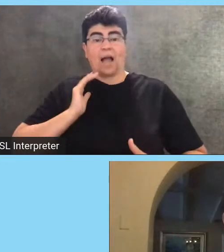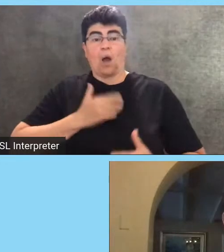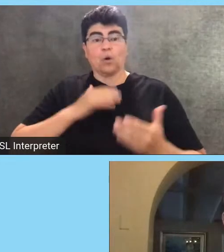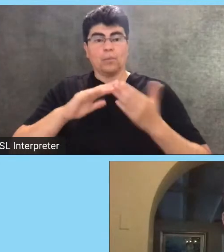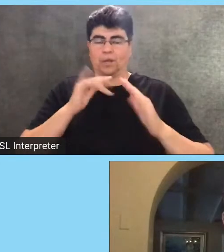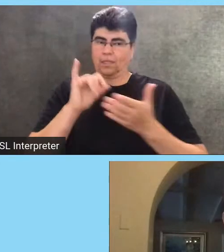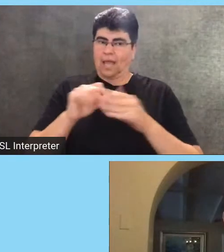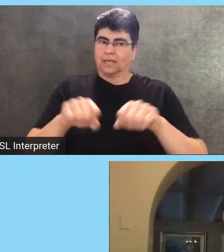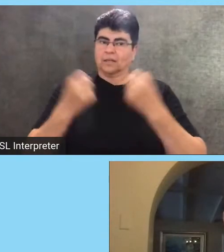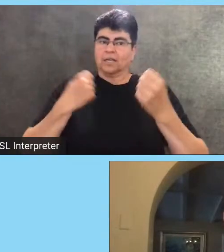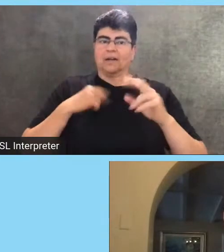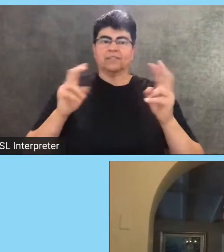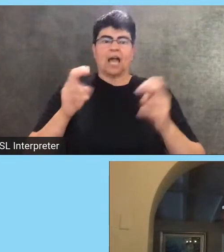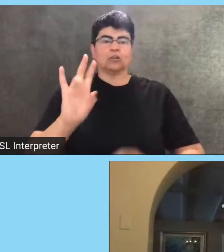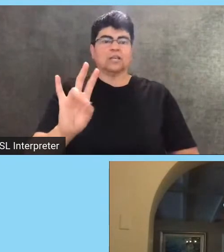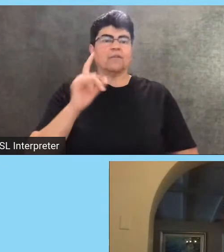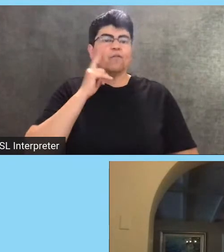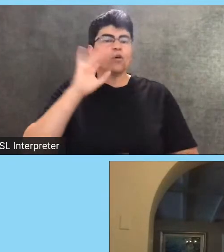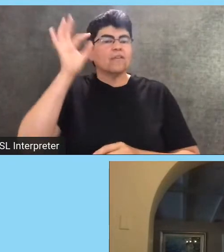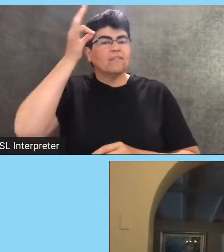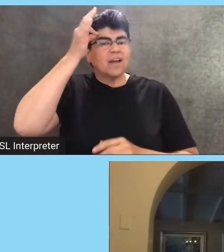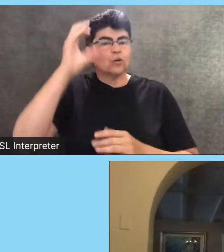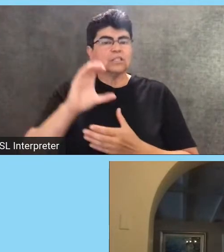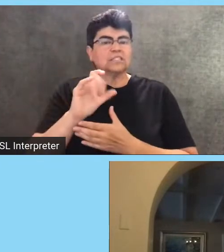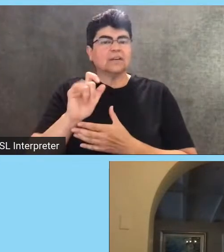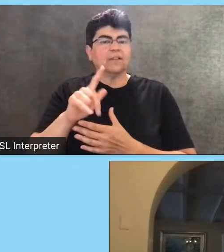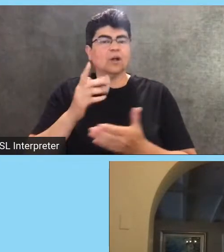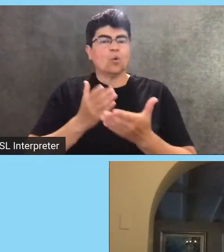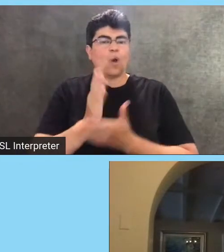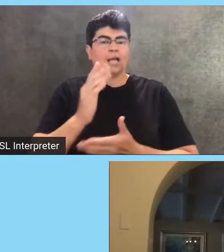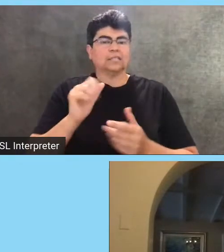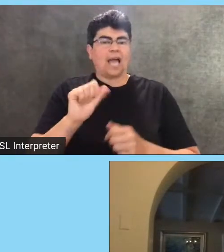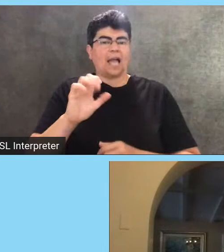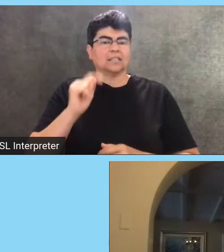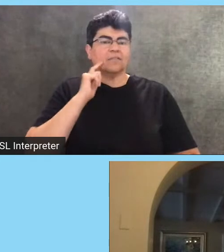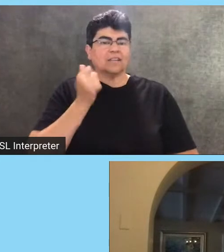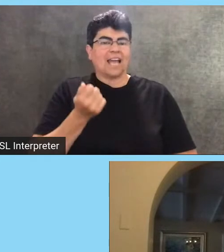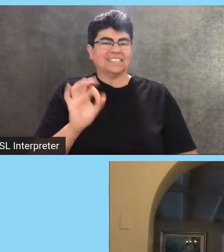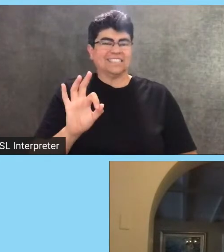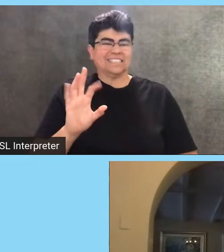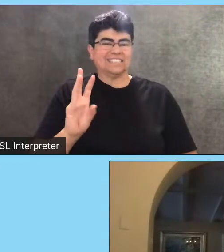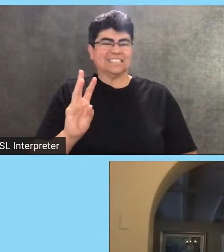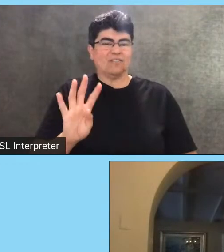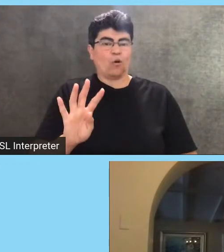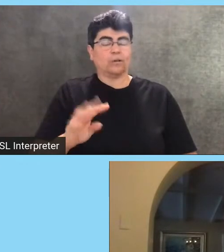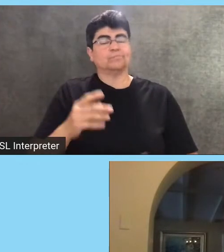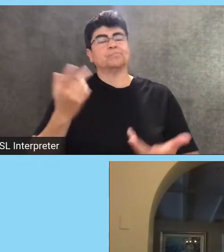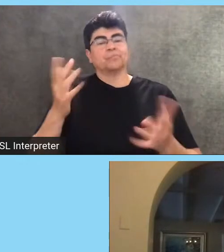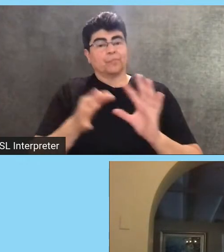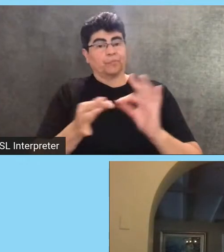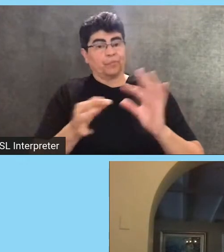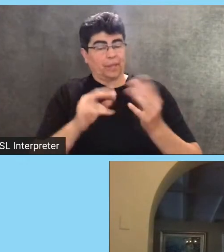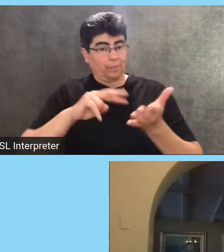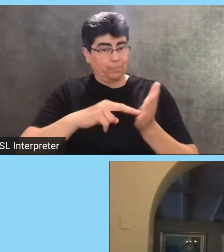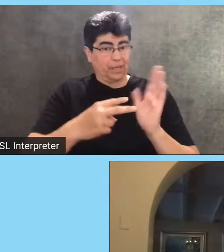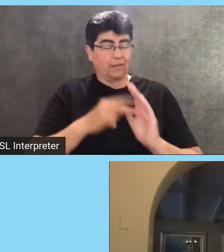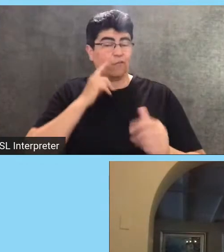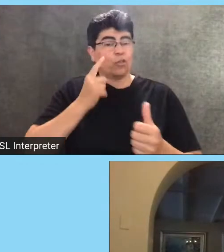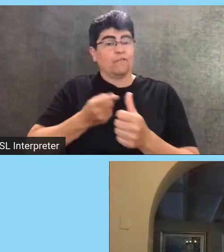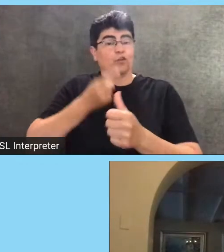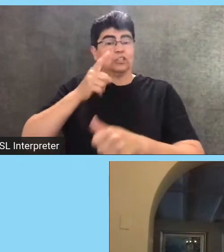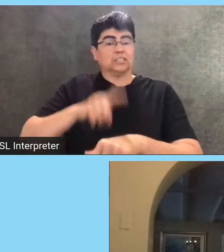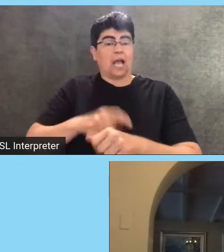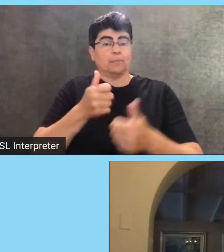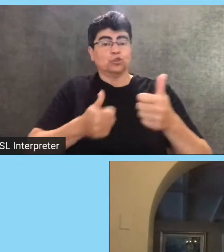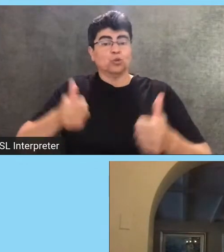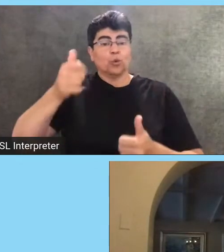violation of Title VII of the Federal Civil Rights Act of 1964. Put differently, for the first time, the Supreme Court